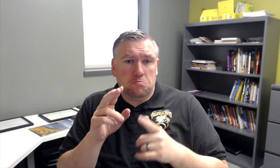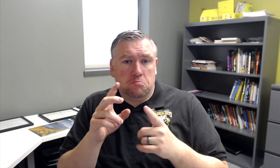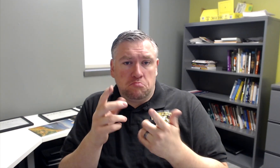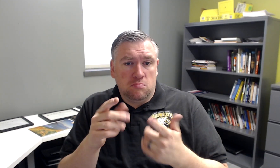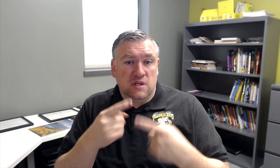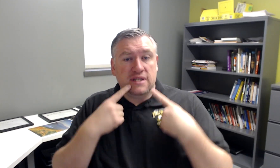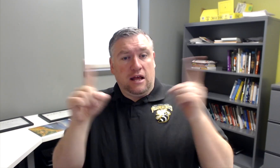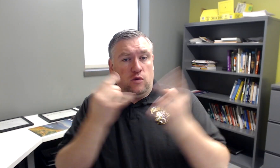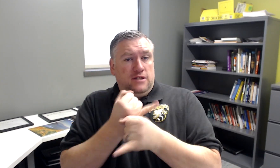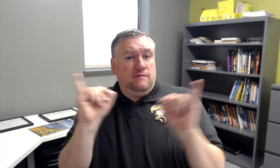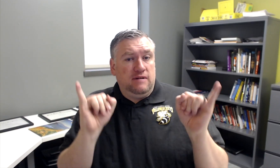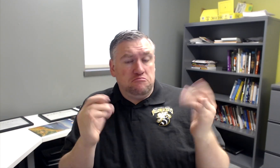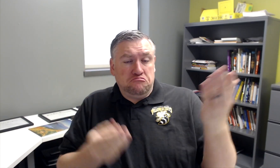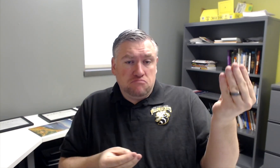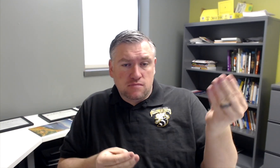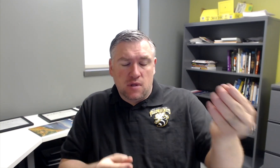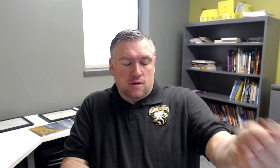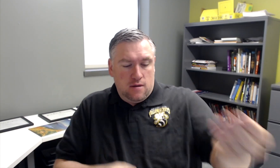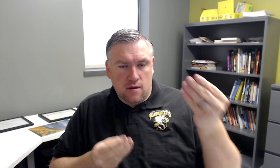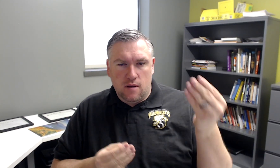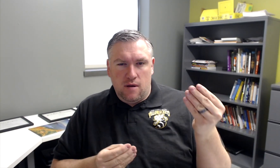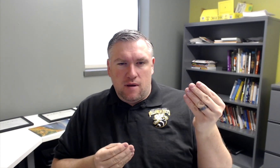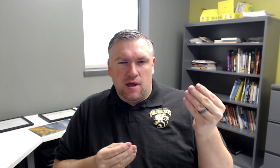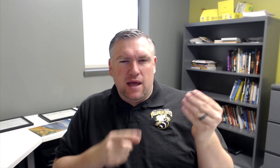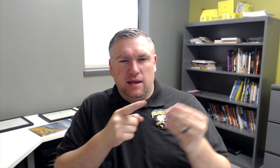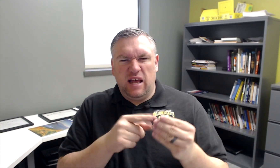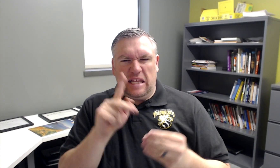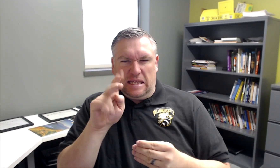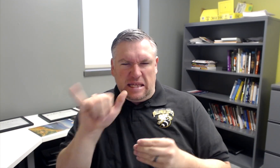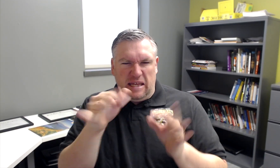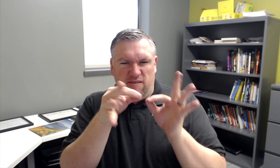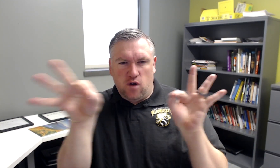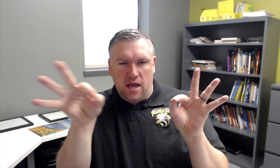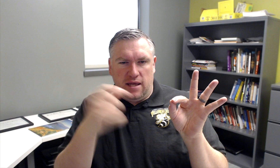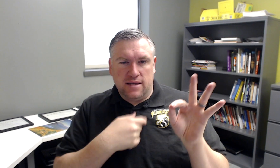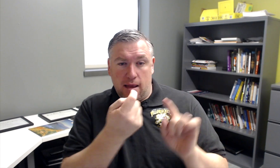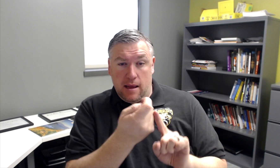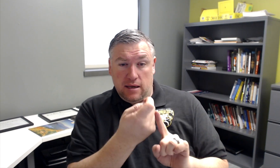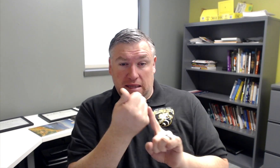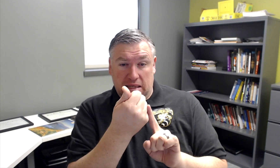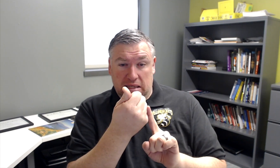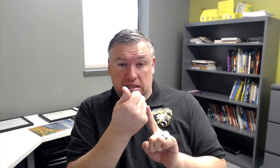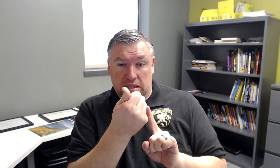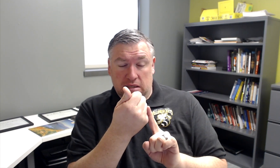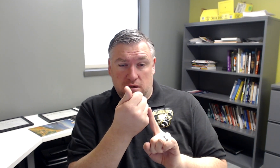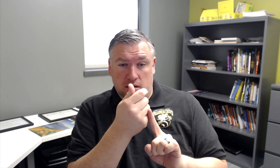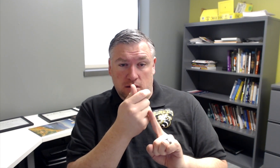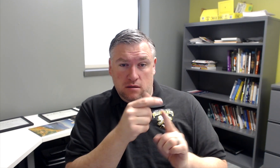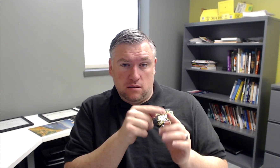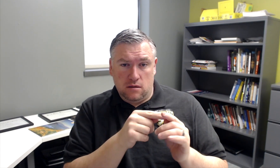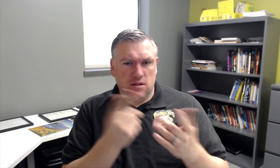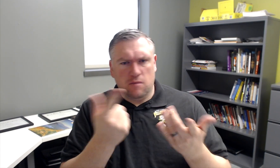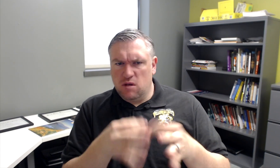Constitution or the Declaration of Independence. And then pick a key phrase. And if I delete that